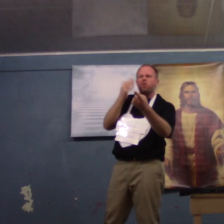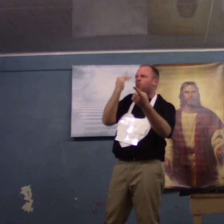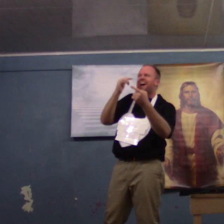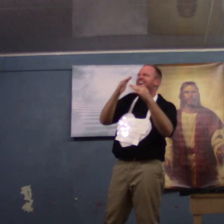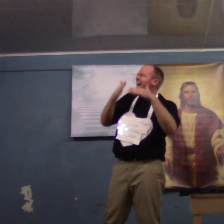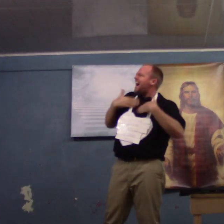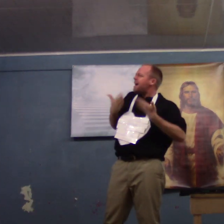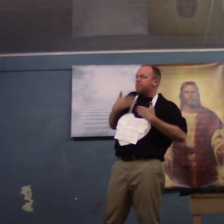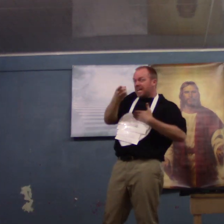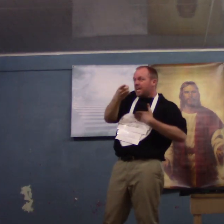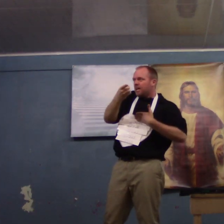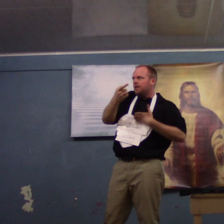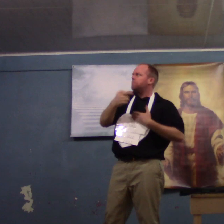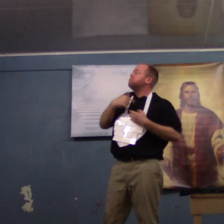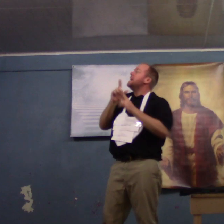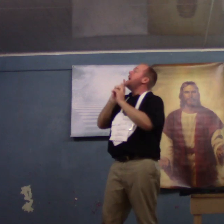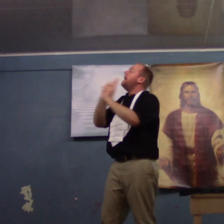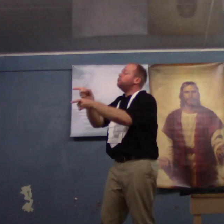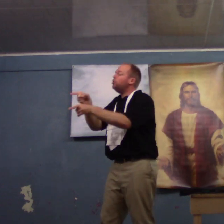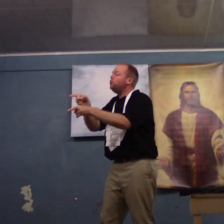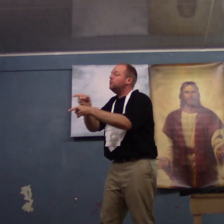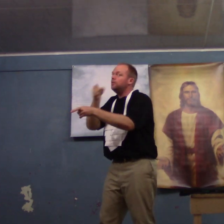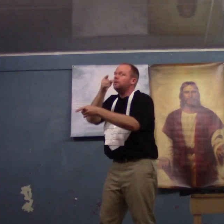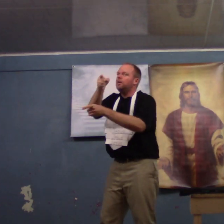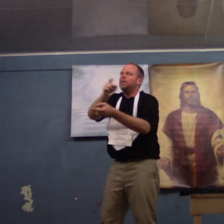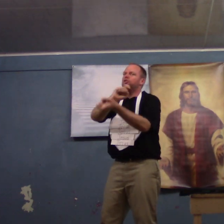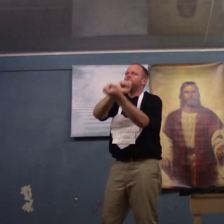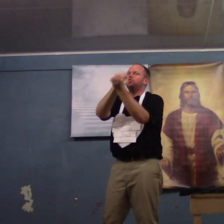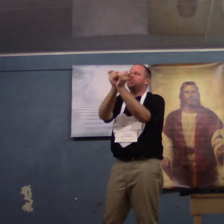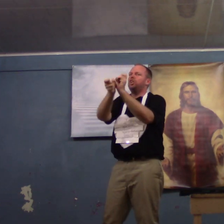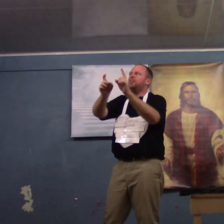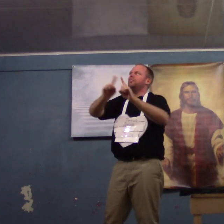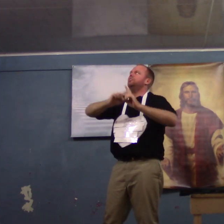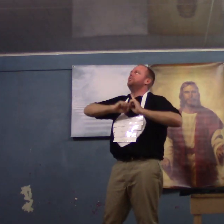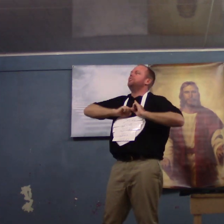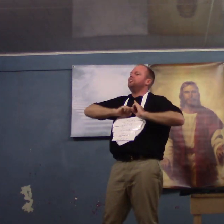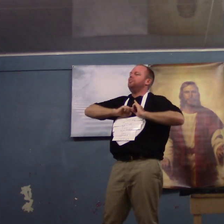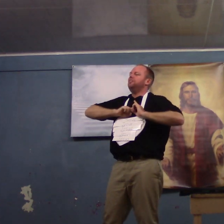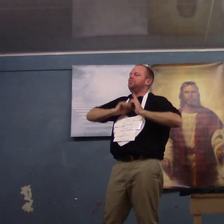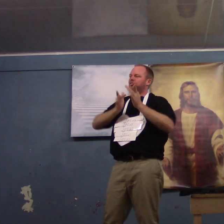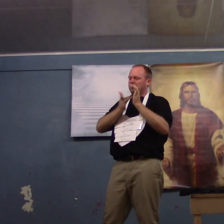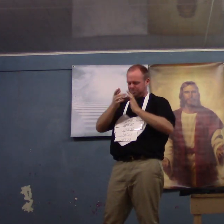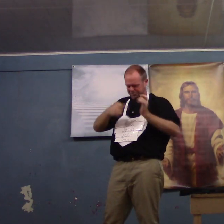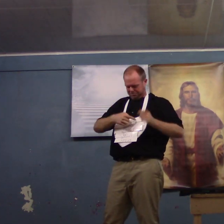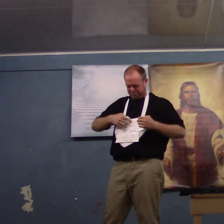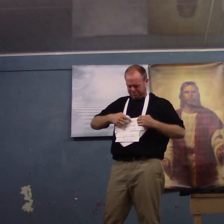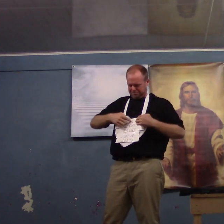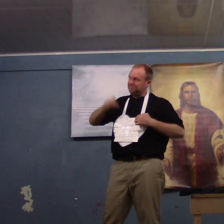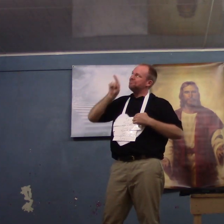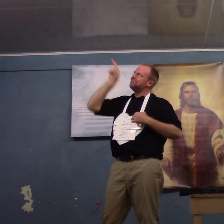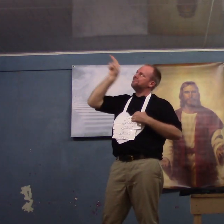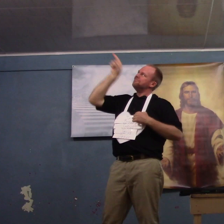Do you remember that I said before there was a person that asked me, what happened to that deaf person? Their face looked so